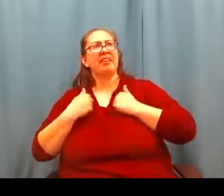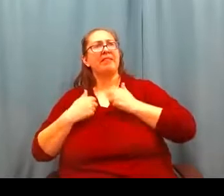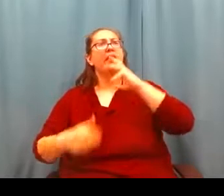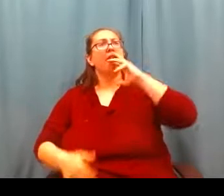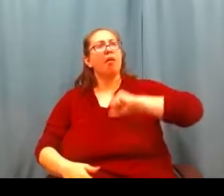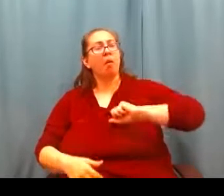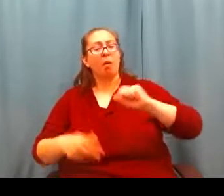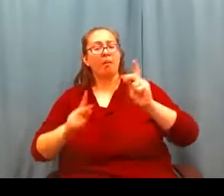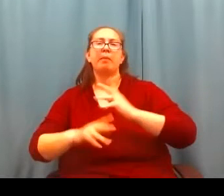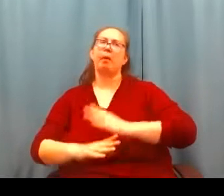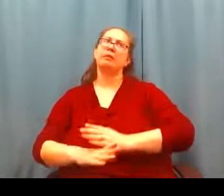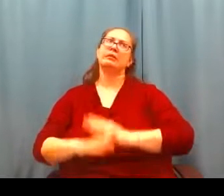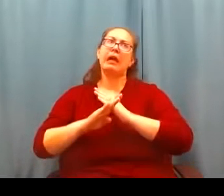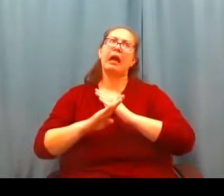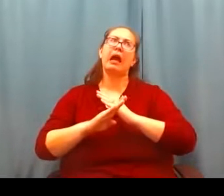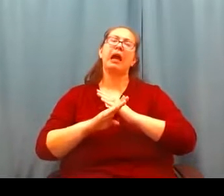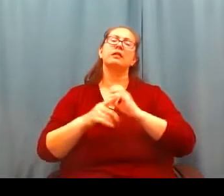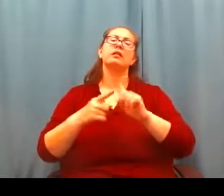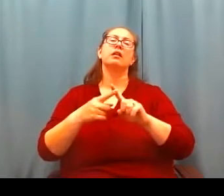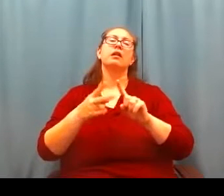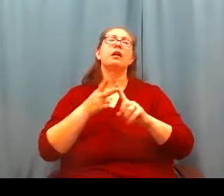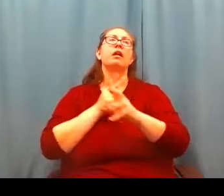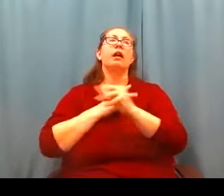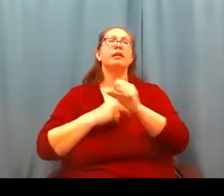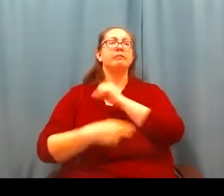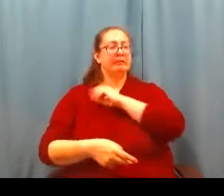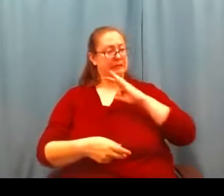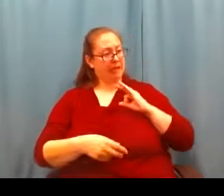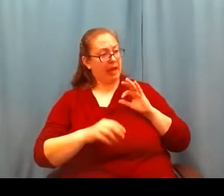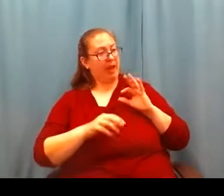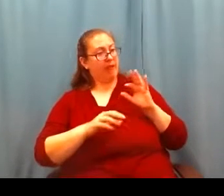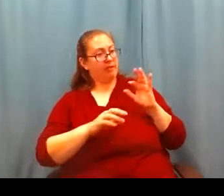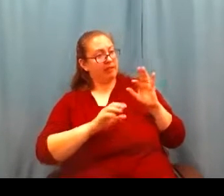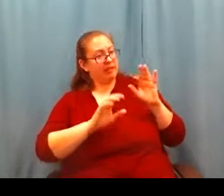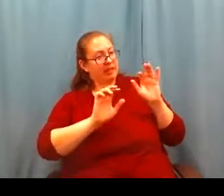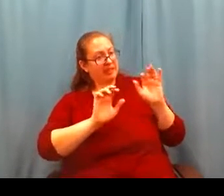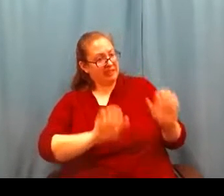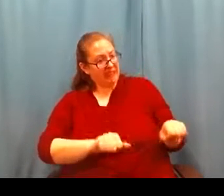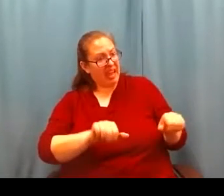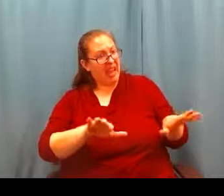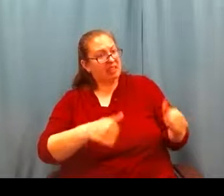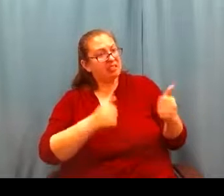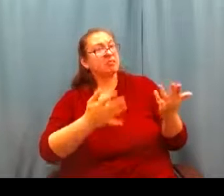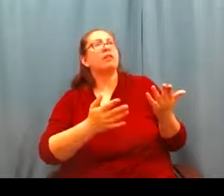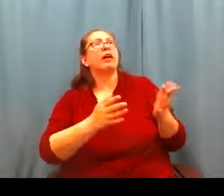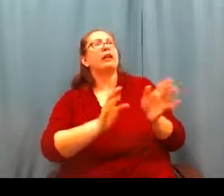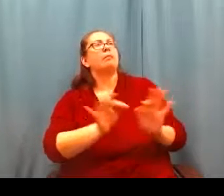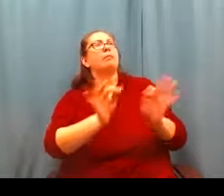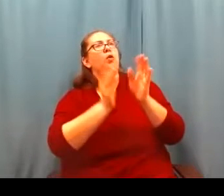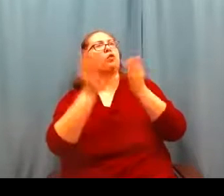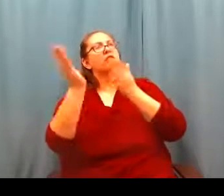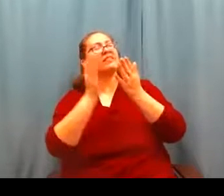properly protected. We also want to make sure their staff are able to provide those essential services in a safe manner.